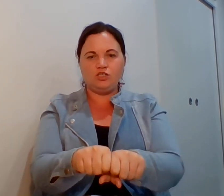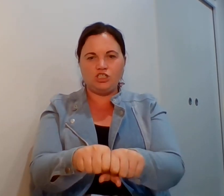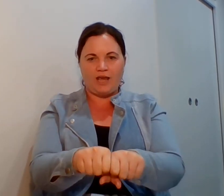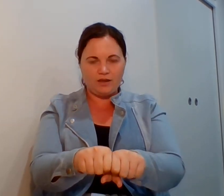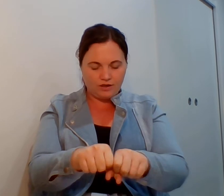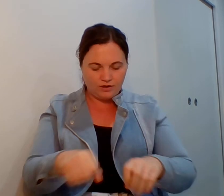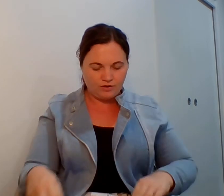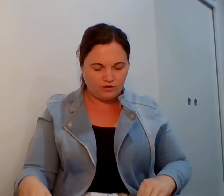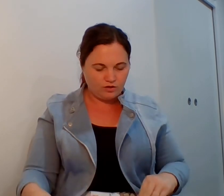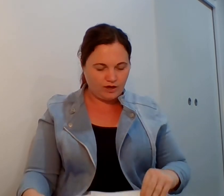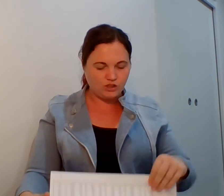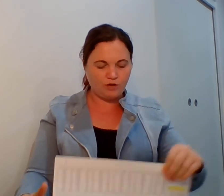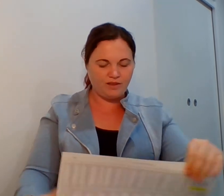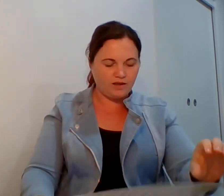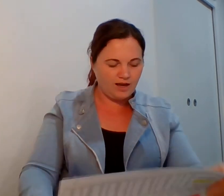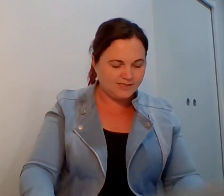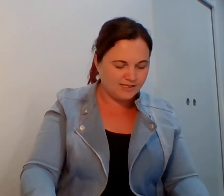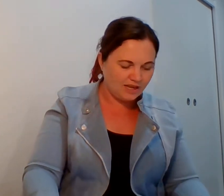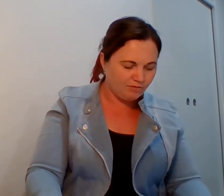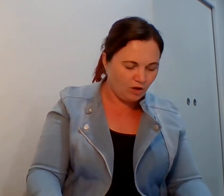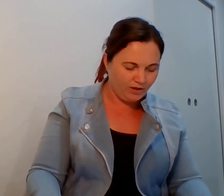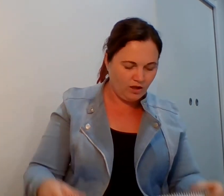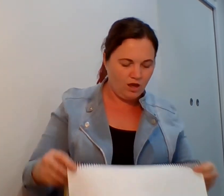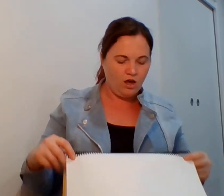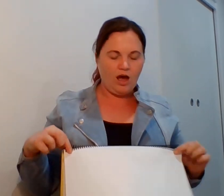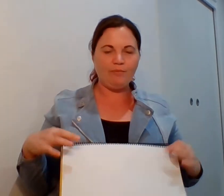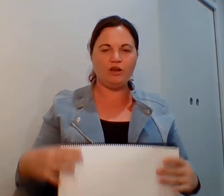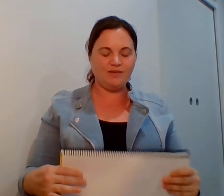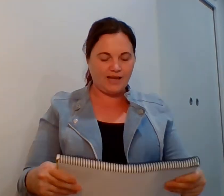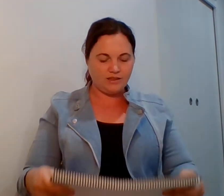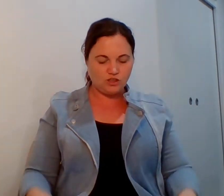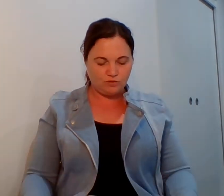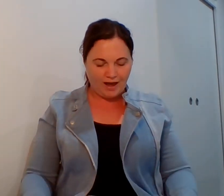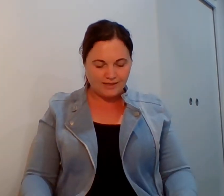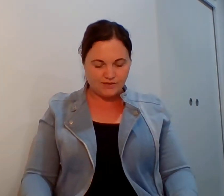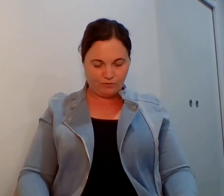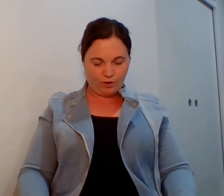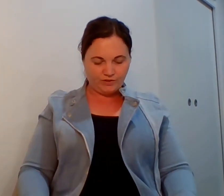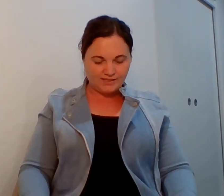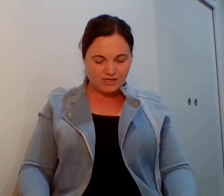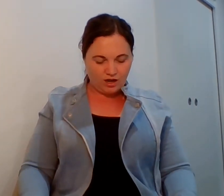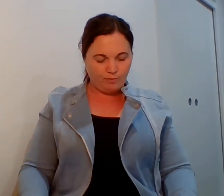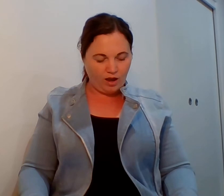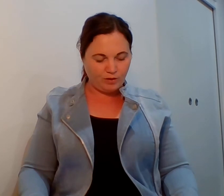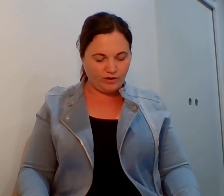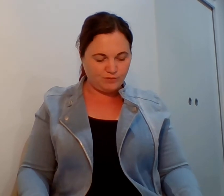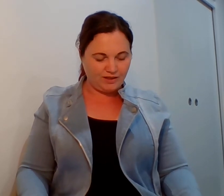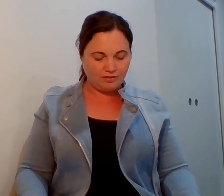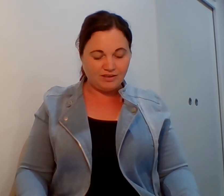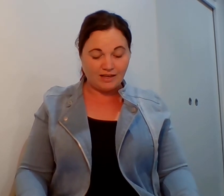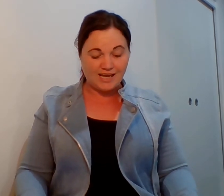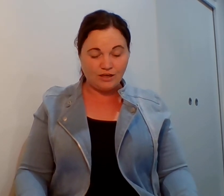Check. Nice job there guys. Let's keep going. I'm going to be saying the two parts of the word this time. I'm going to be getting